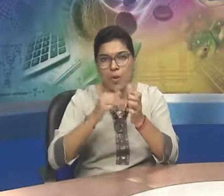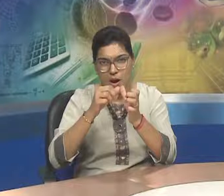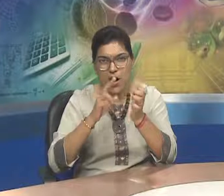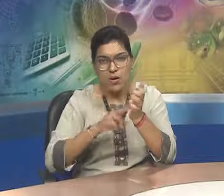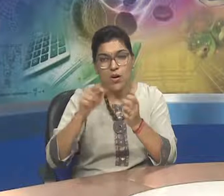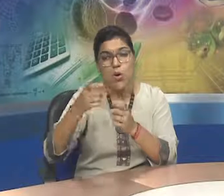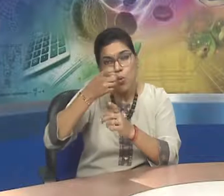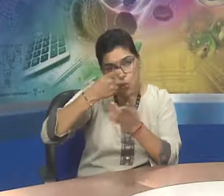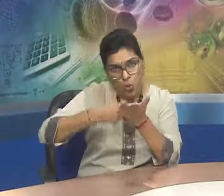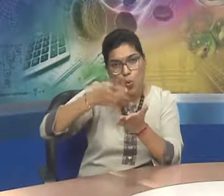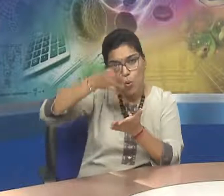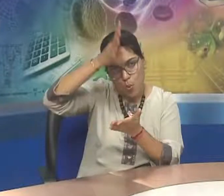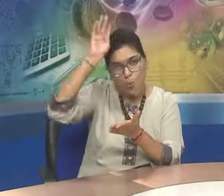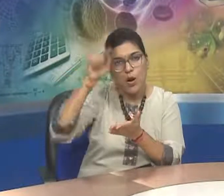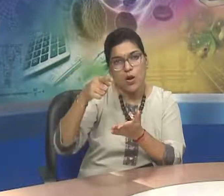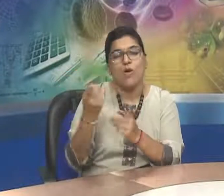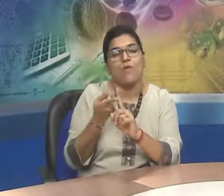is a Latin word.